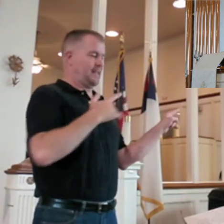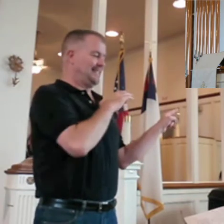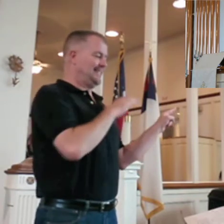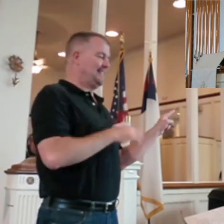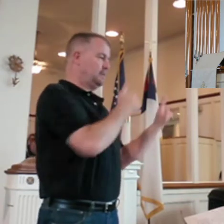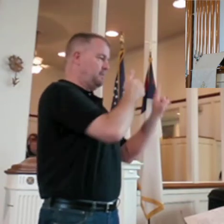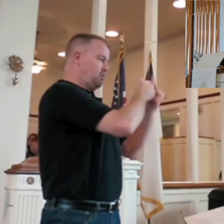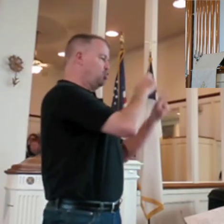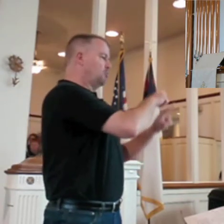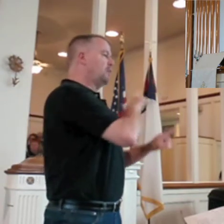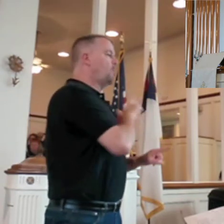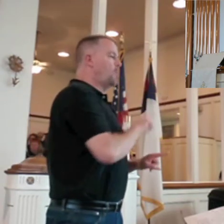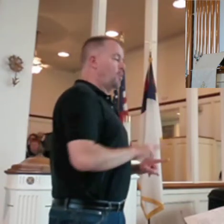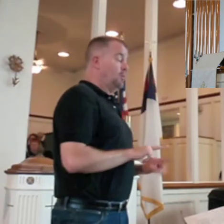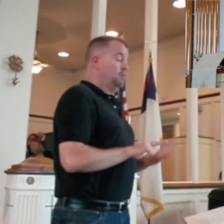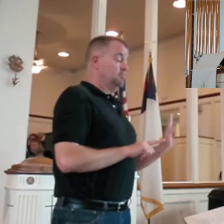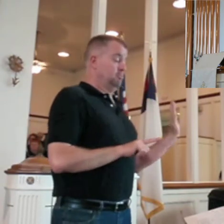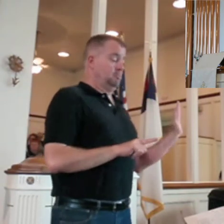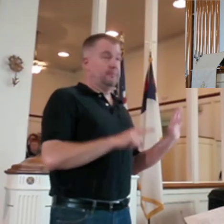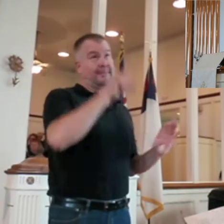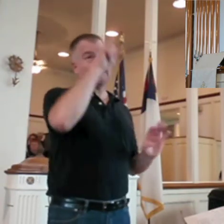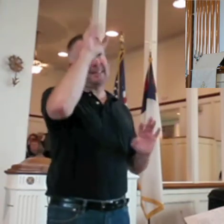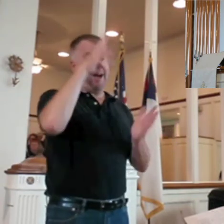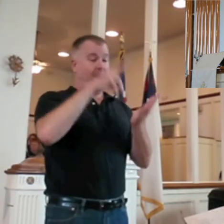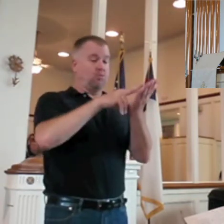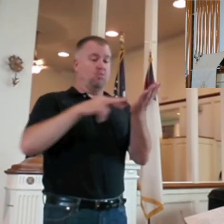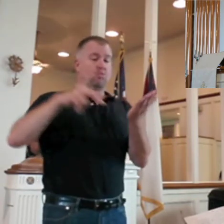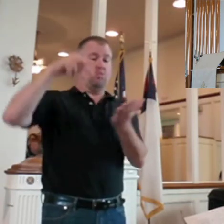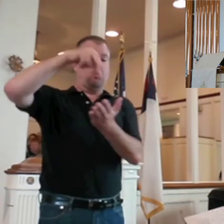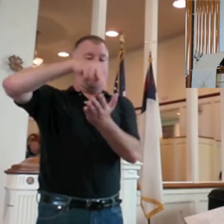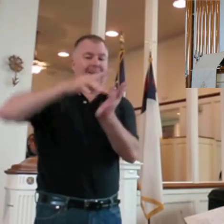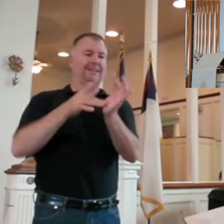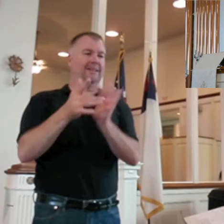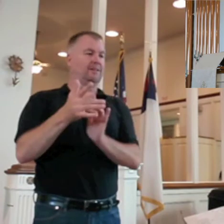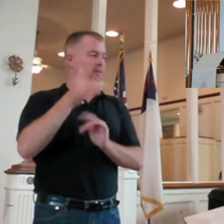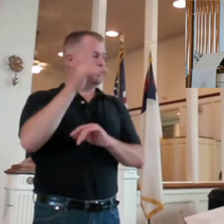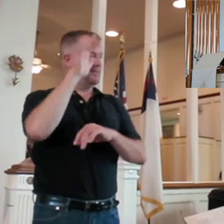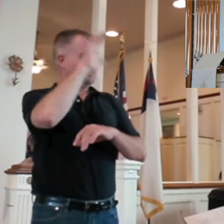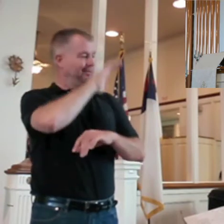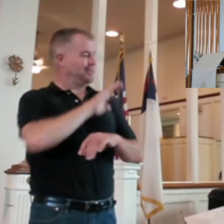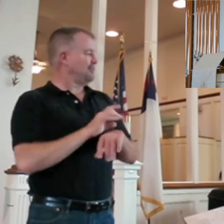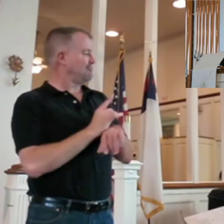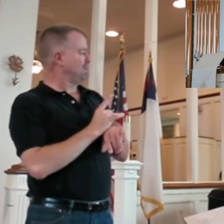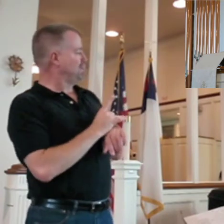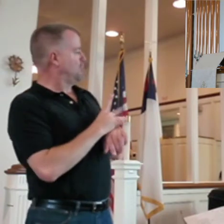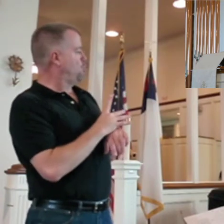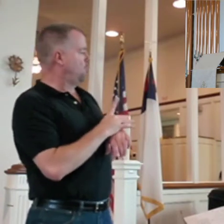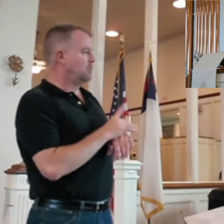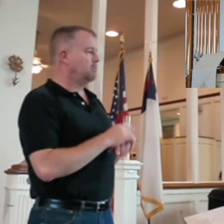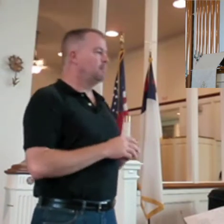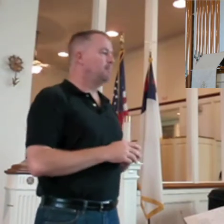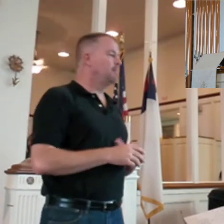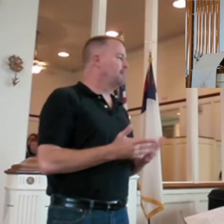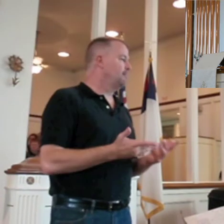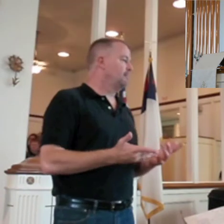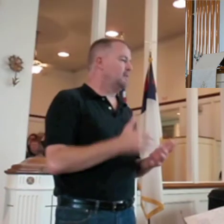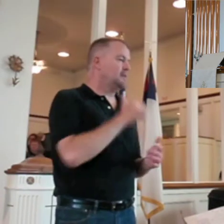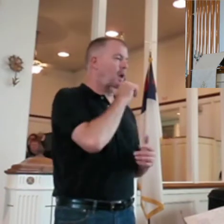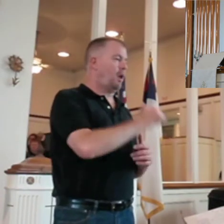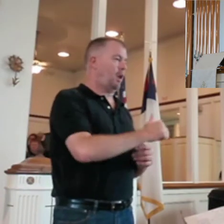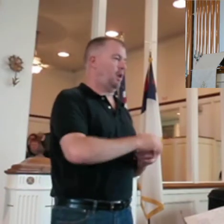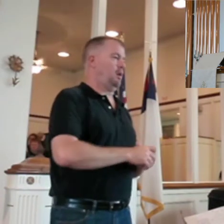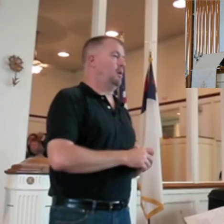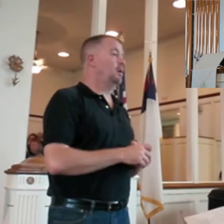is Lord. But God raised Jesus because Caesar is not.